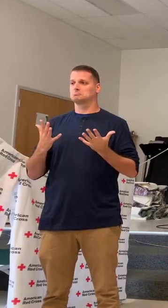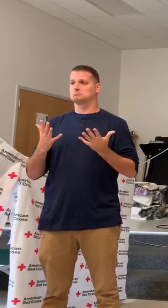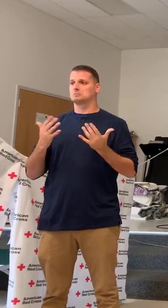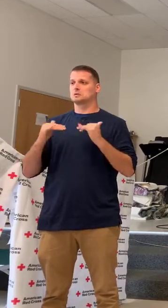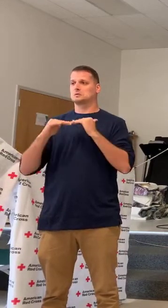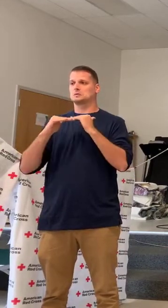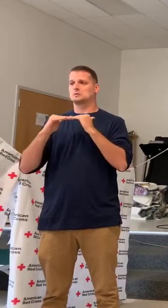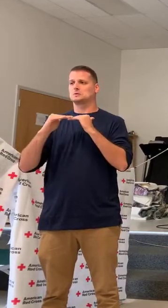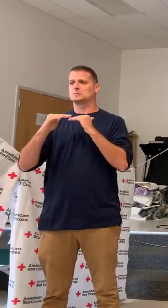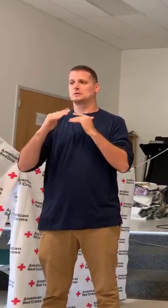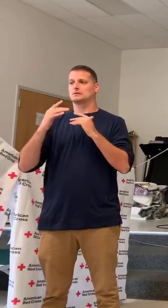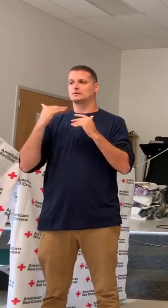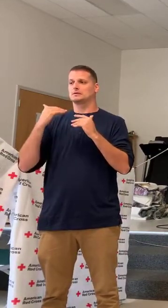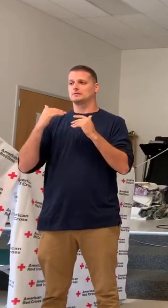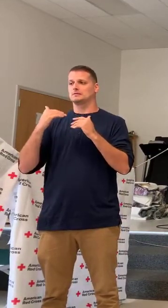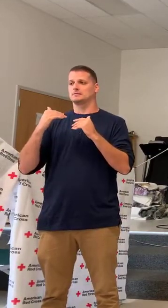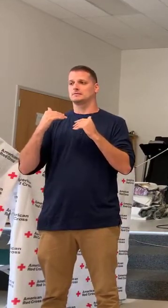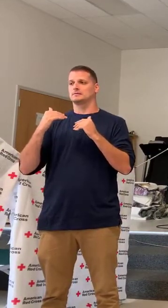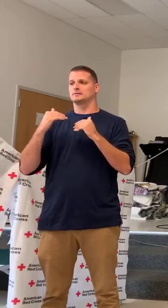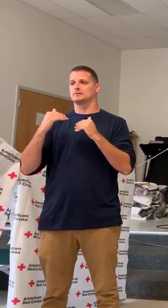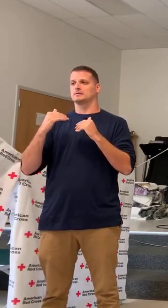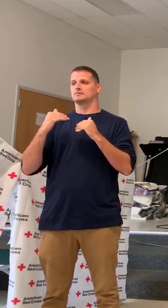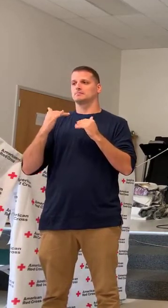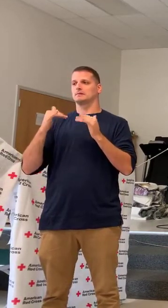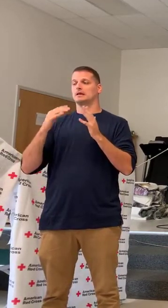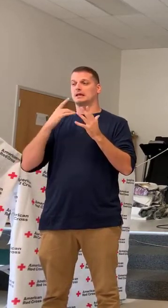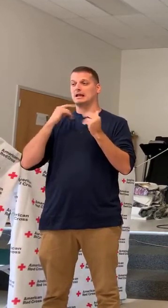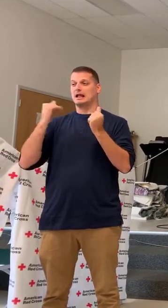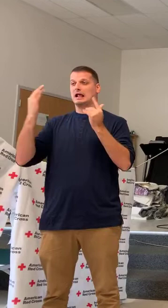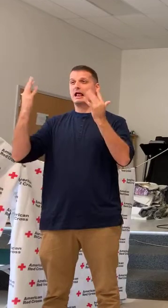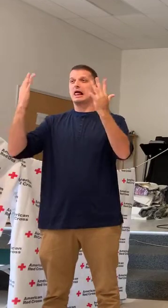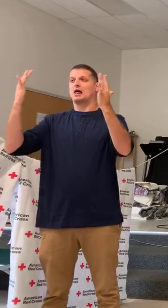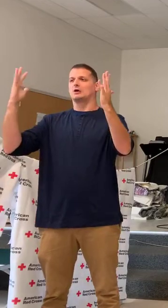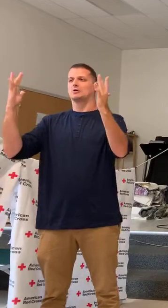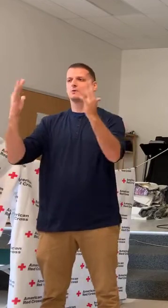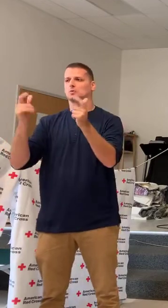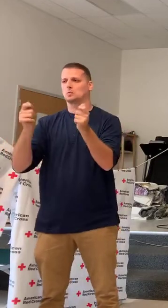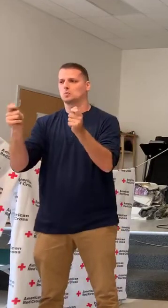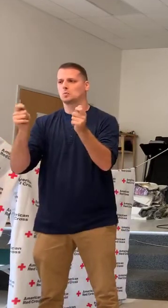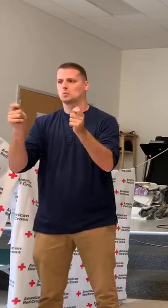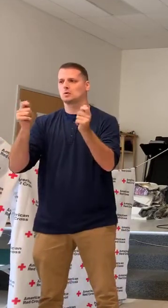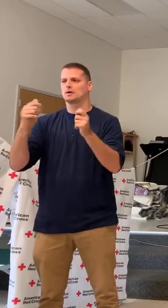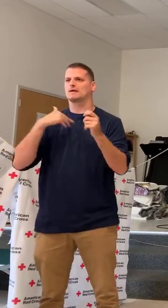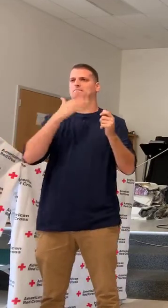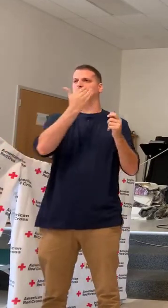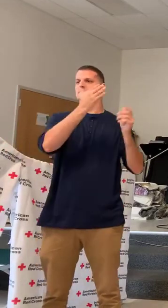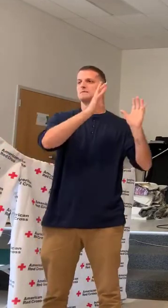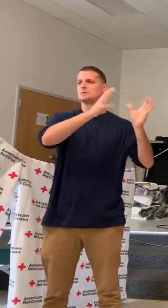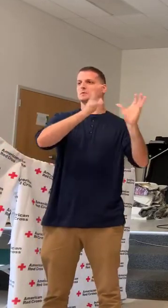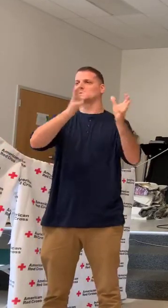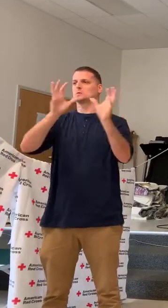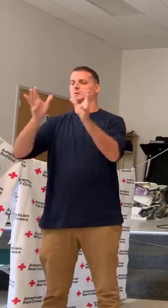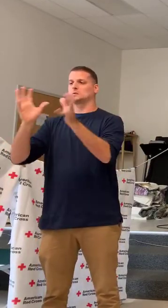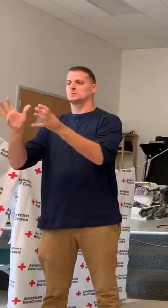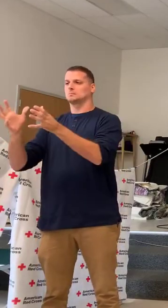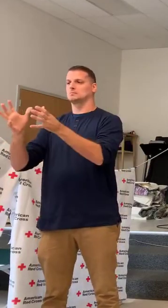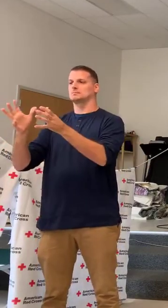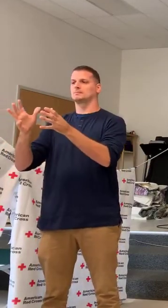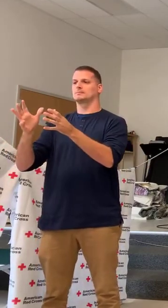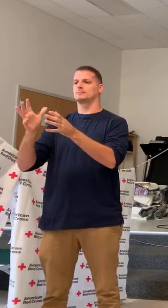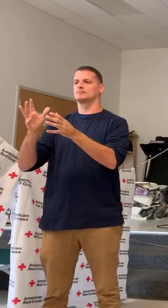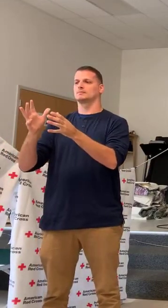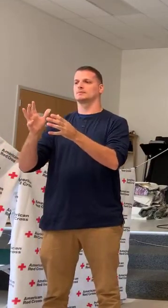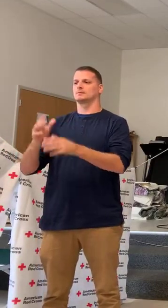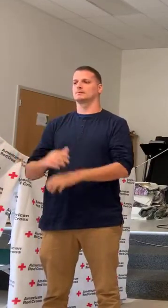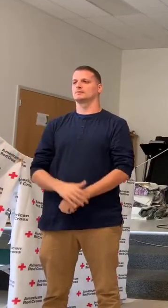looking pretty good. So we've got 15 crews out there. We've got probably 25 engines,